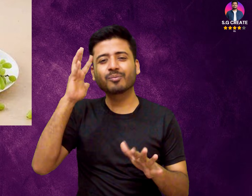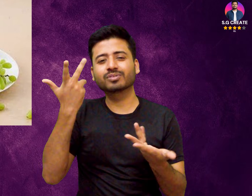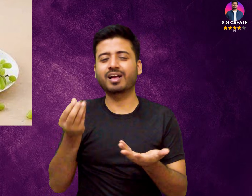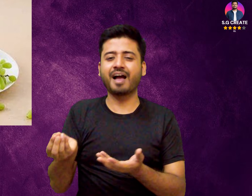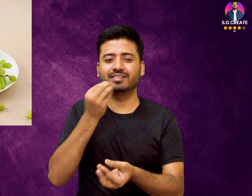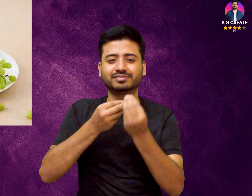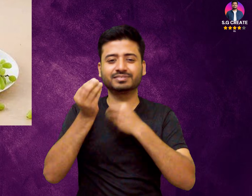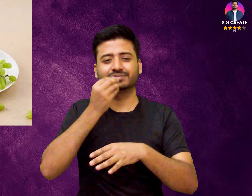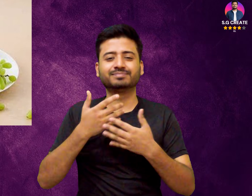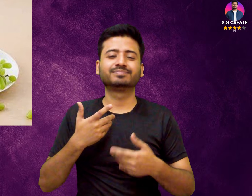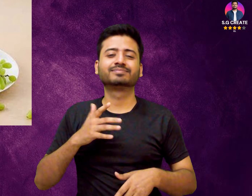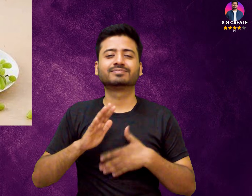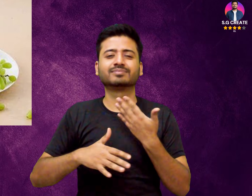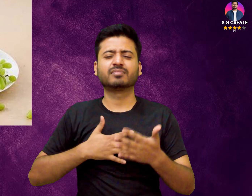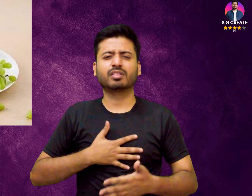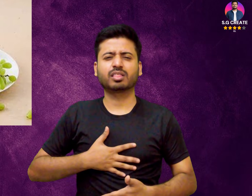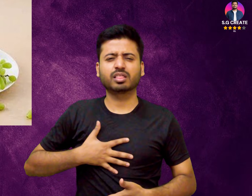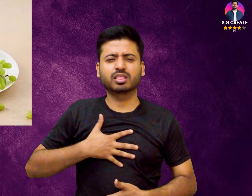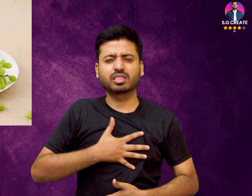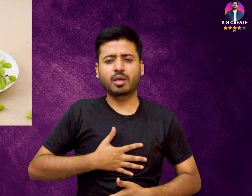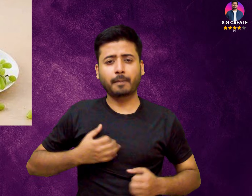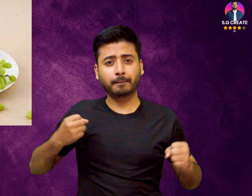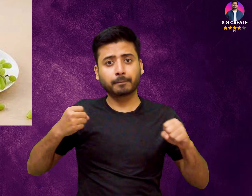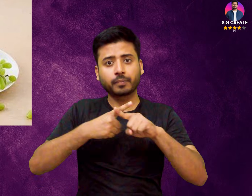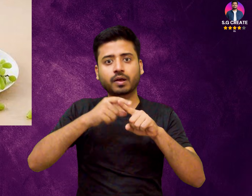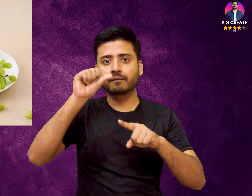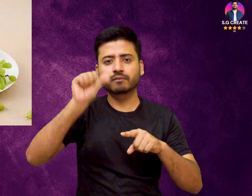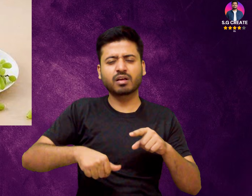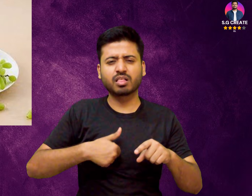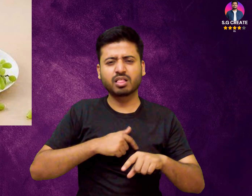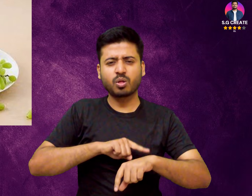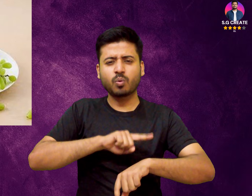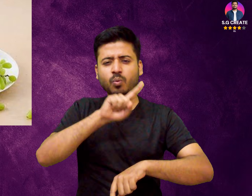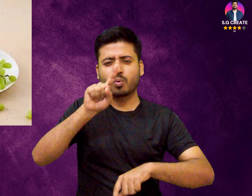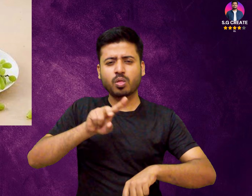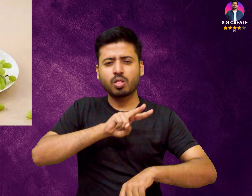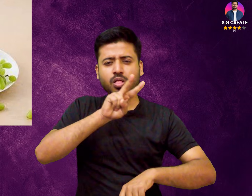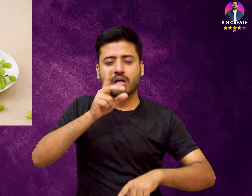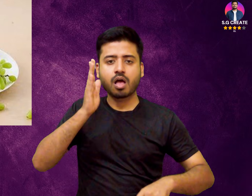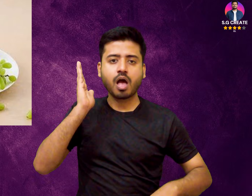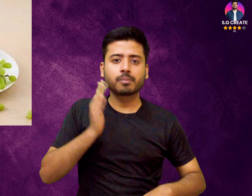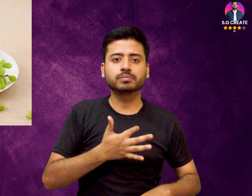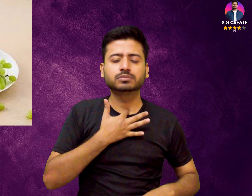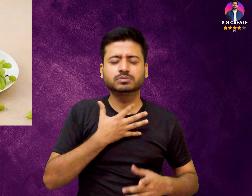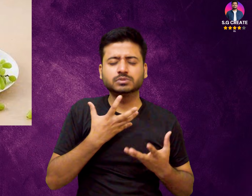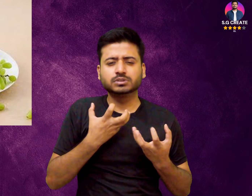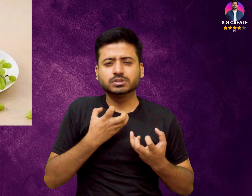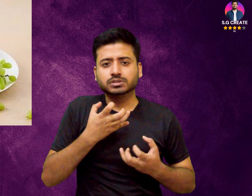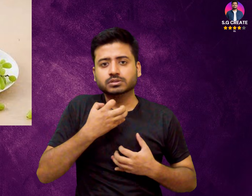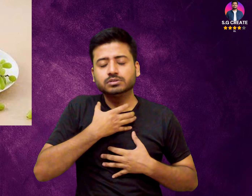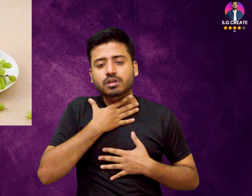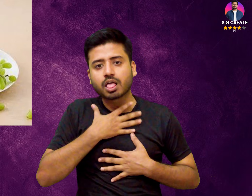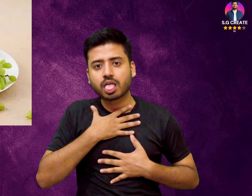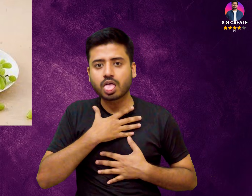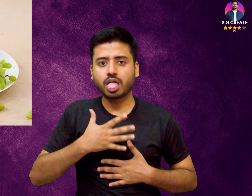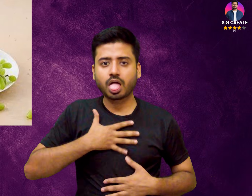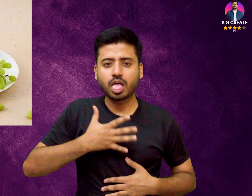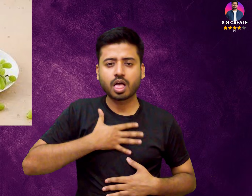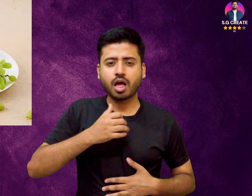bloating, gas, and stomach discomfort due to differing digestion speeds. Acidity and mucus. Sour grapes mixed with